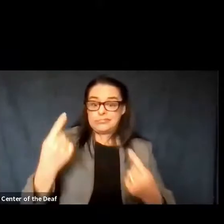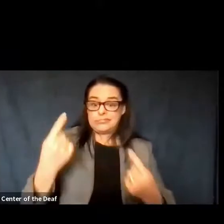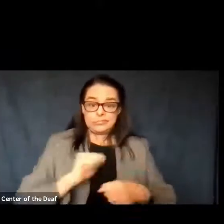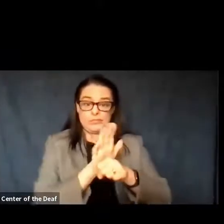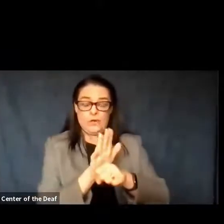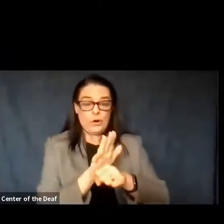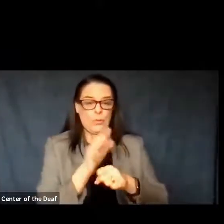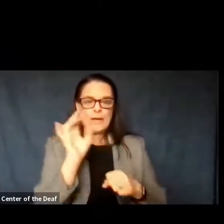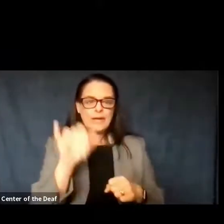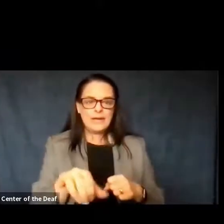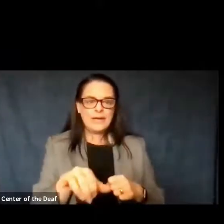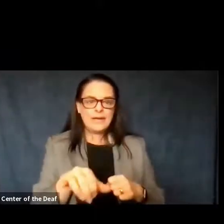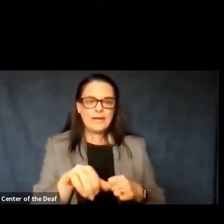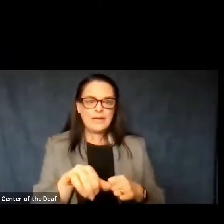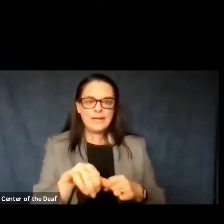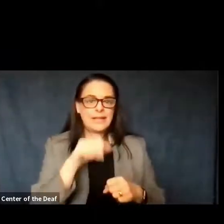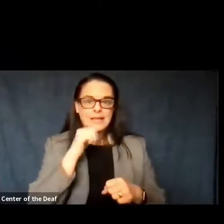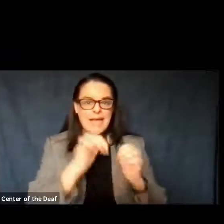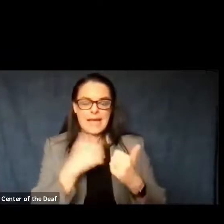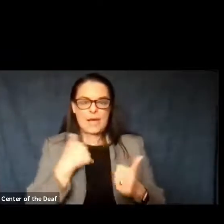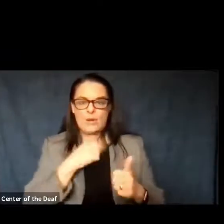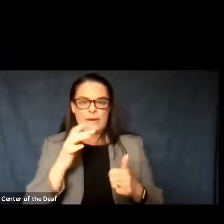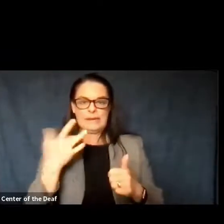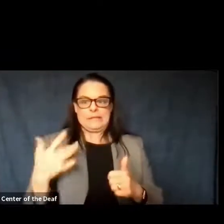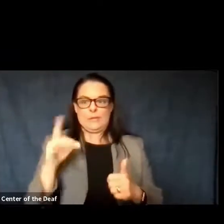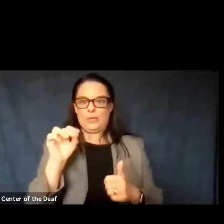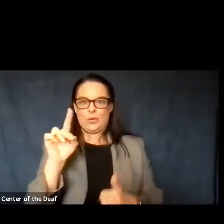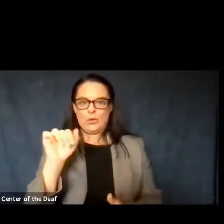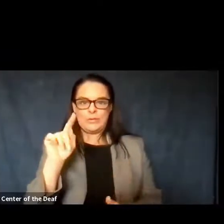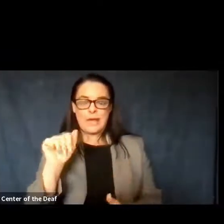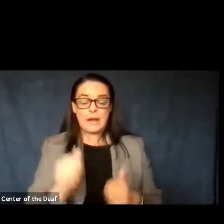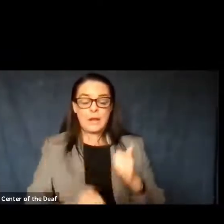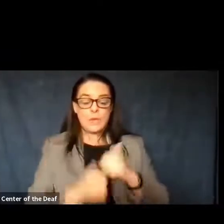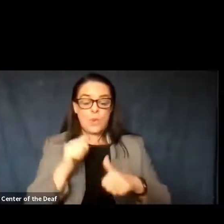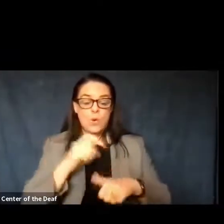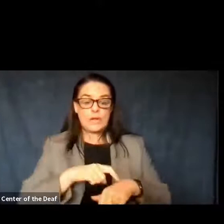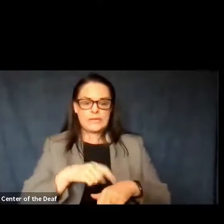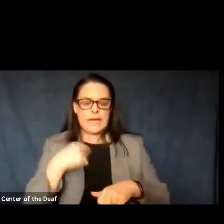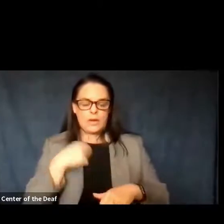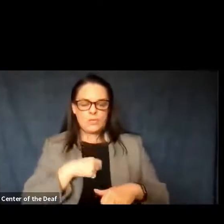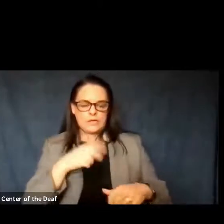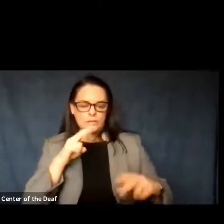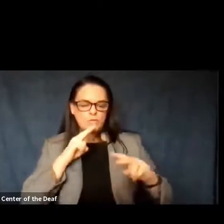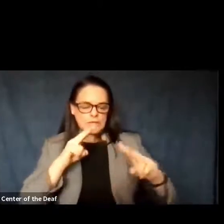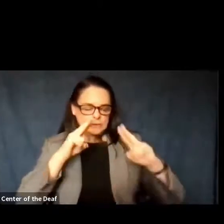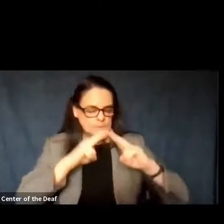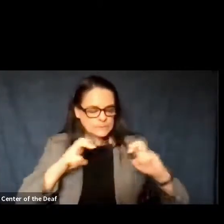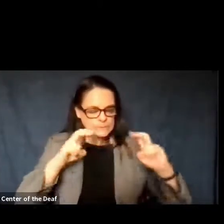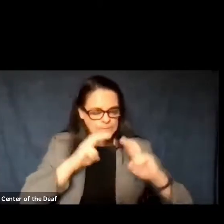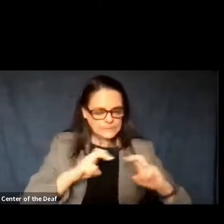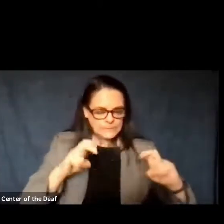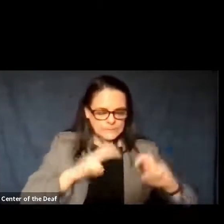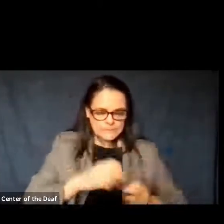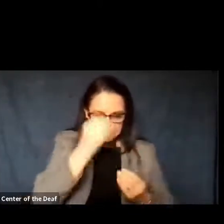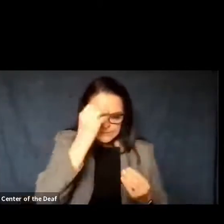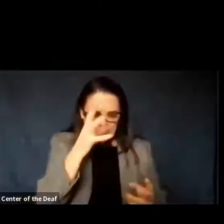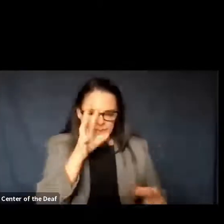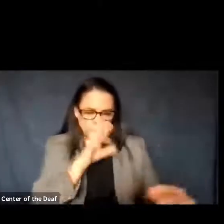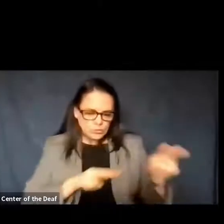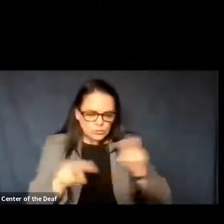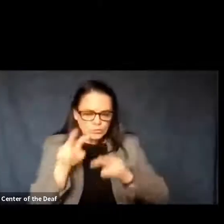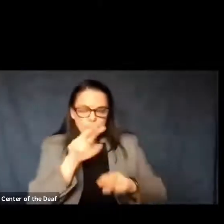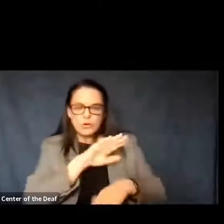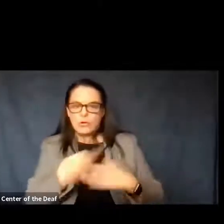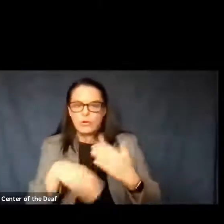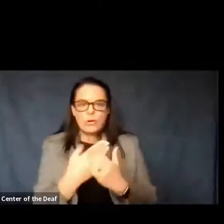is not how we normally do data. We usually spend a lot of time really analyzing and going through all of the data we have, and the